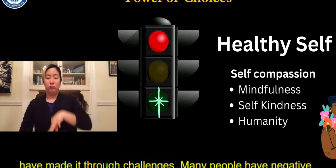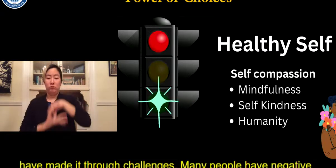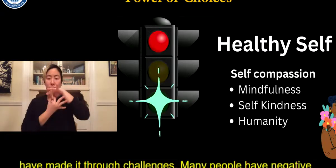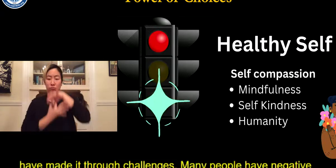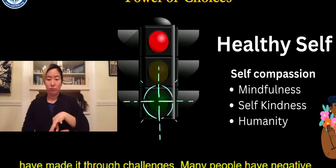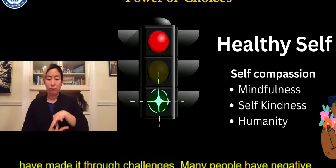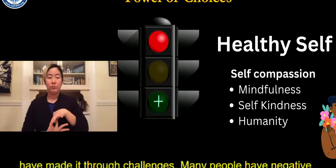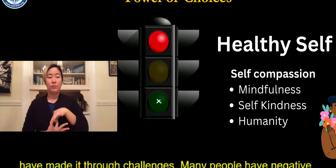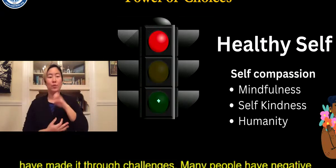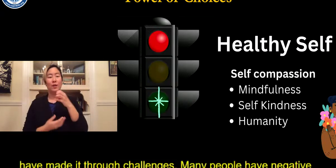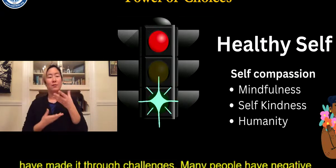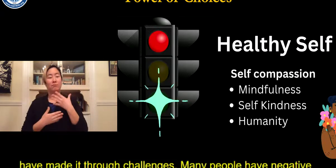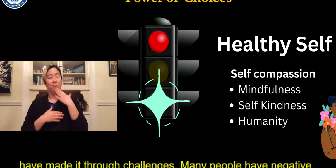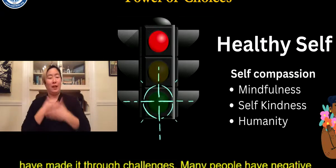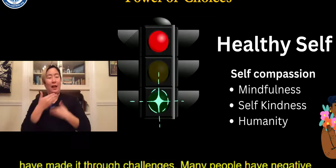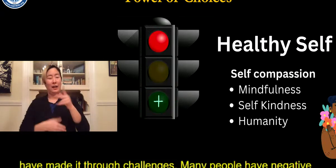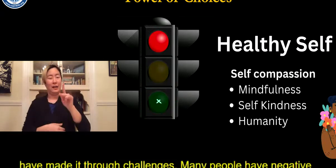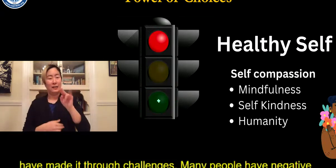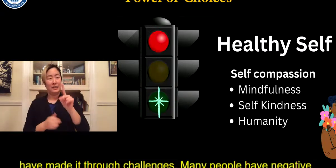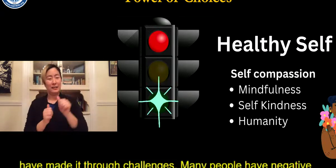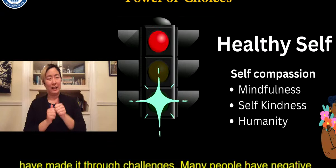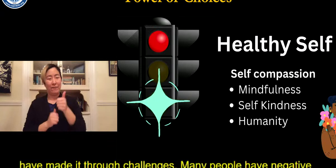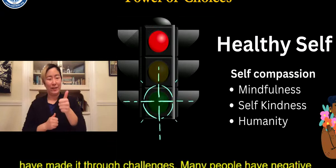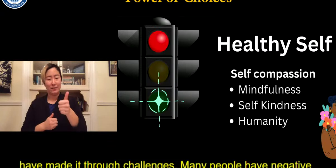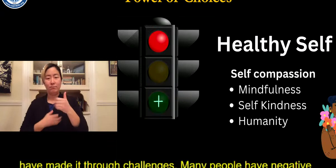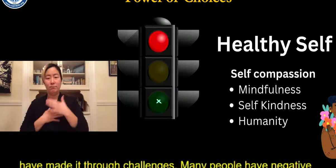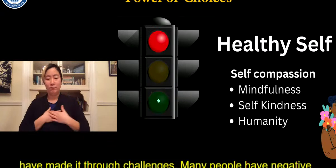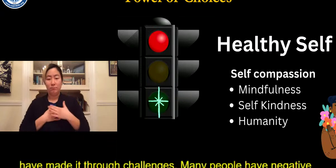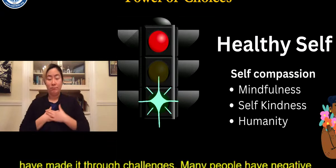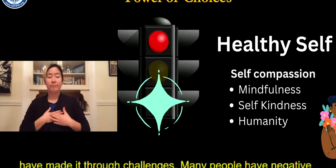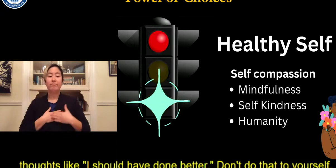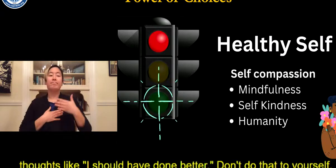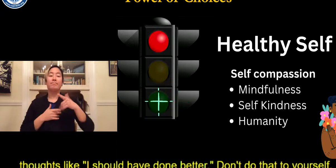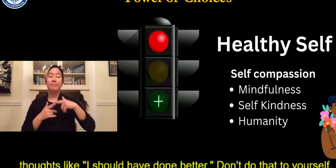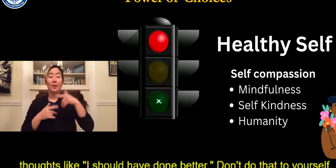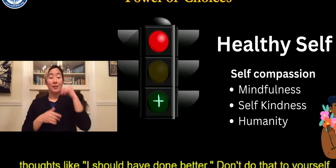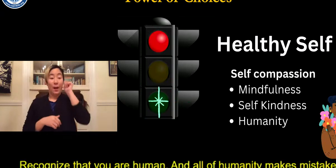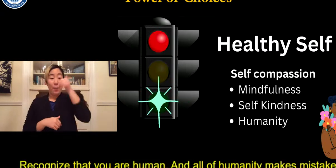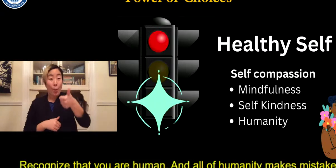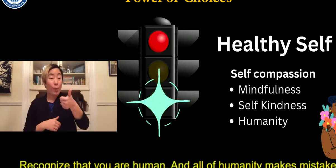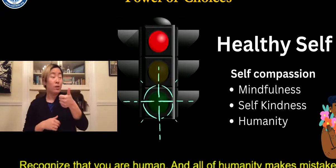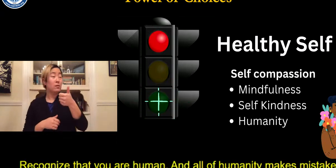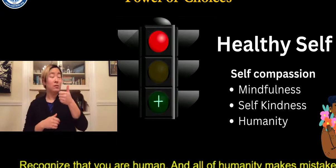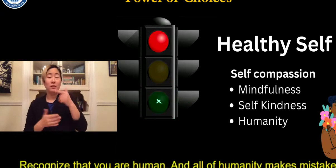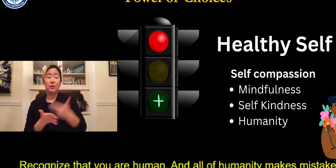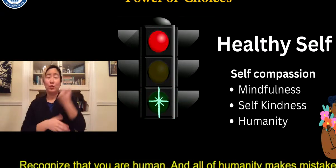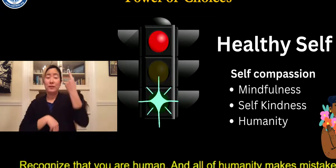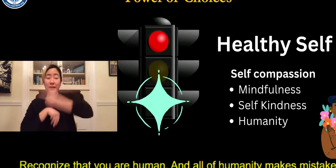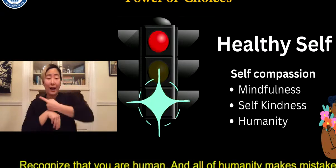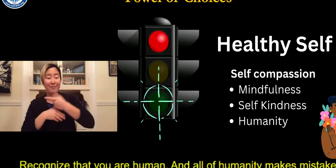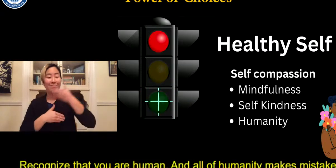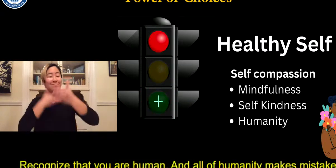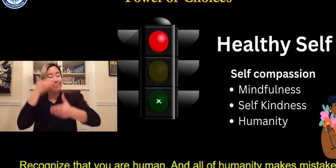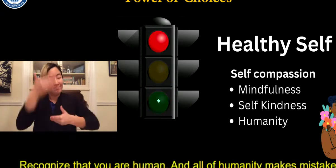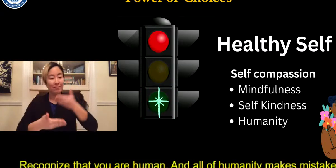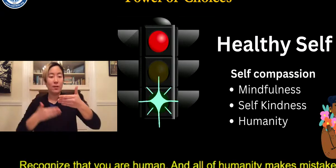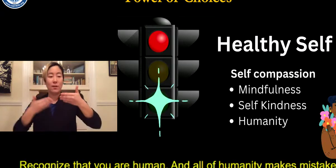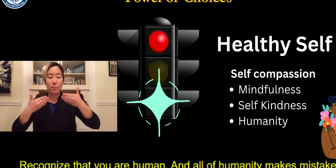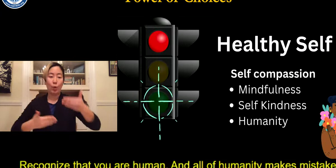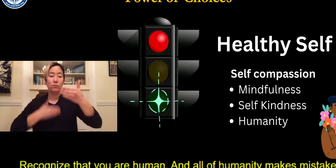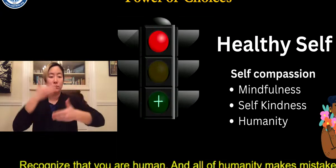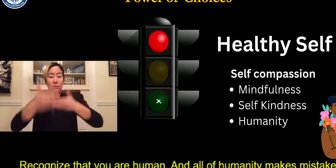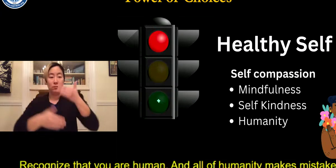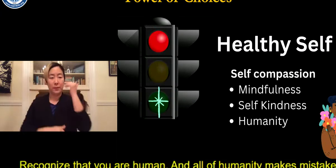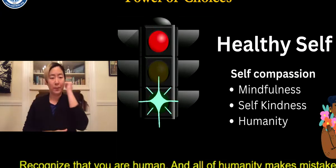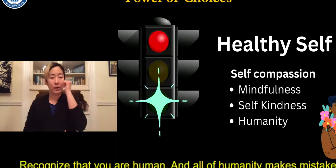Be caring to yourself, be compassionate to yourself. There's also a practice called mindfulness. Mindfulness creates